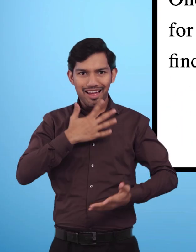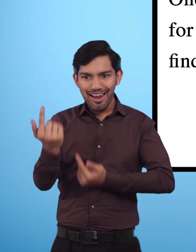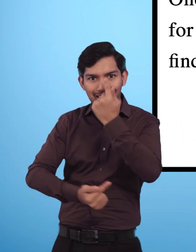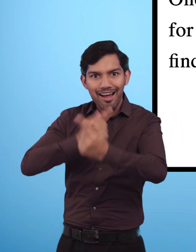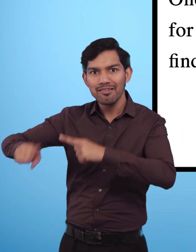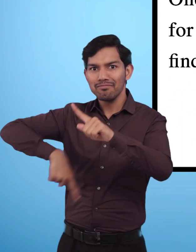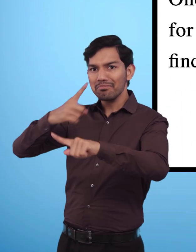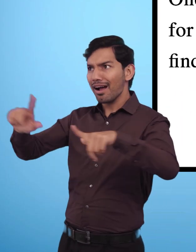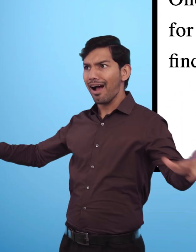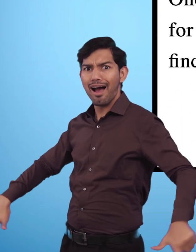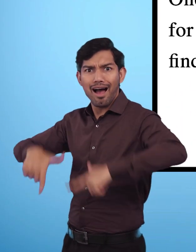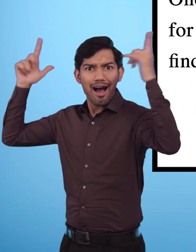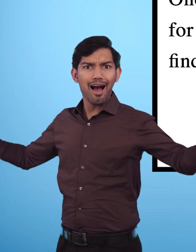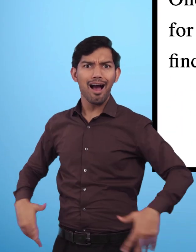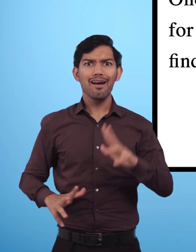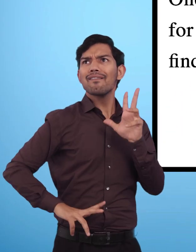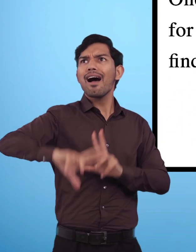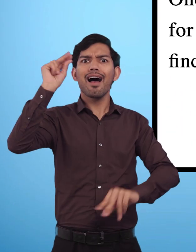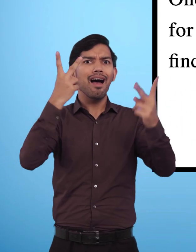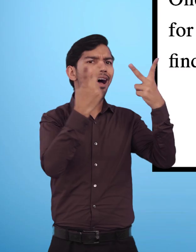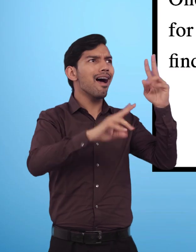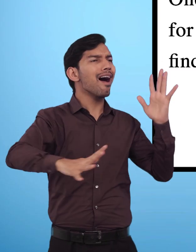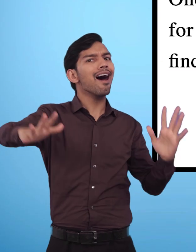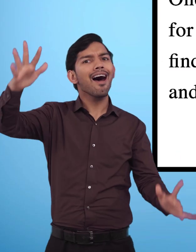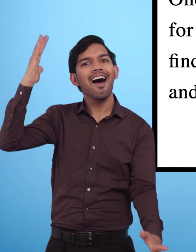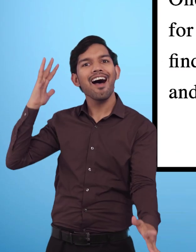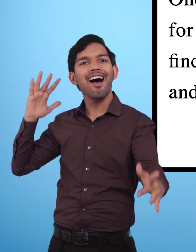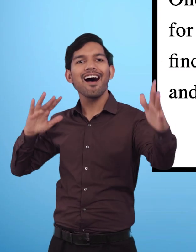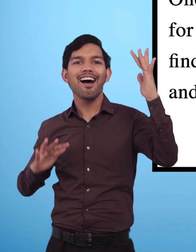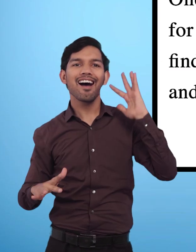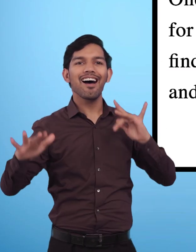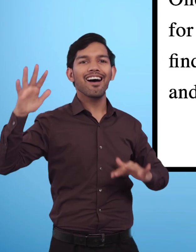herbs, shrubs, and trees in the forest.